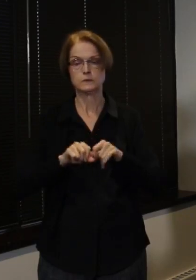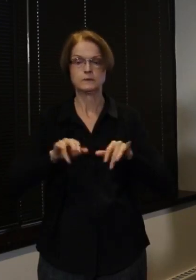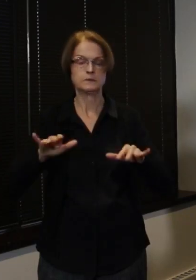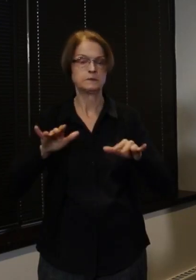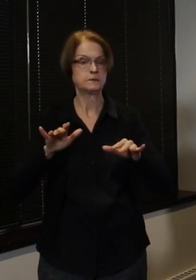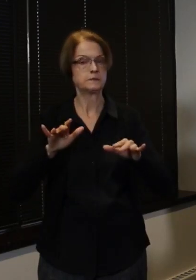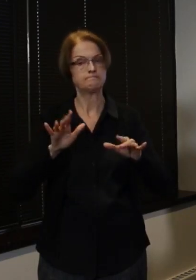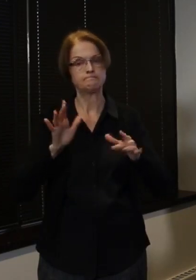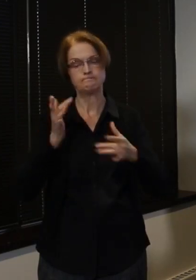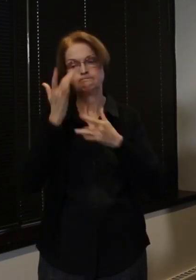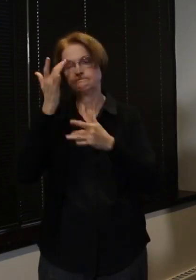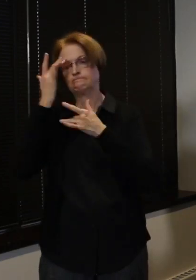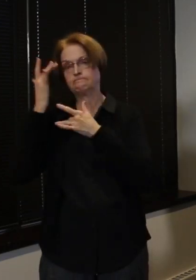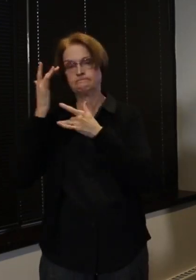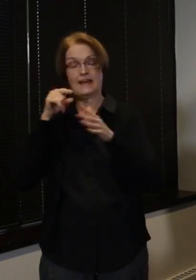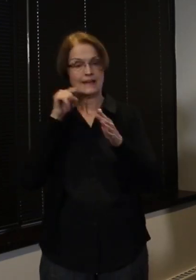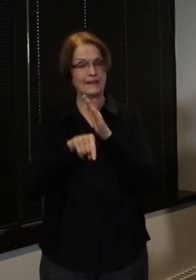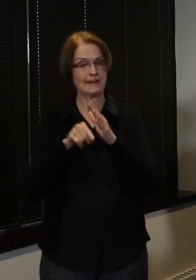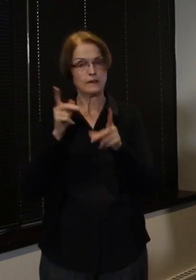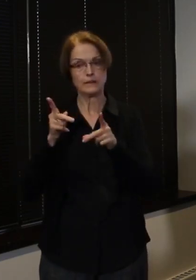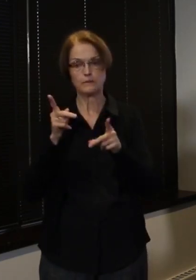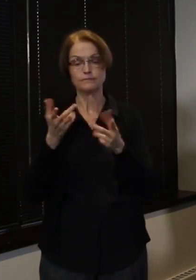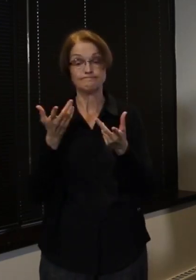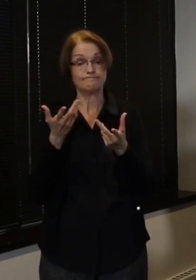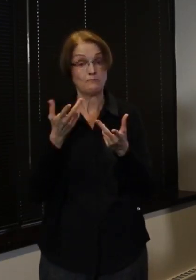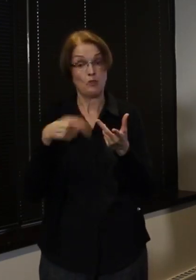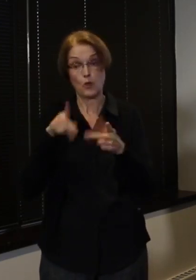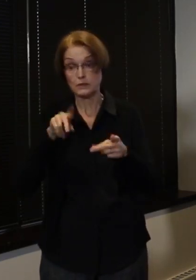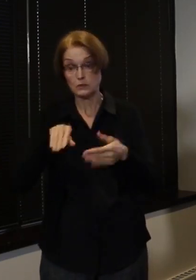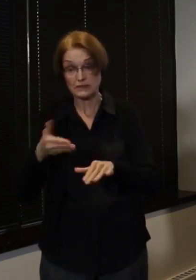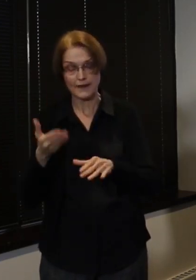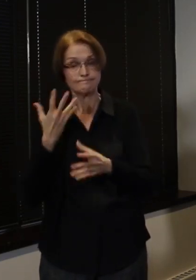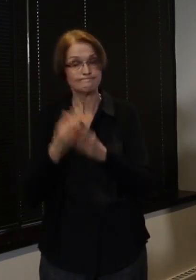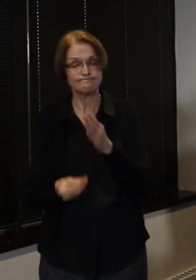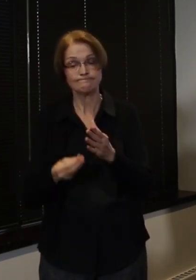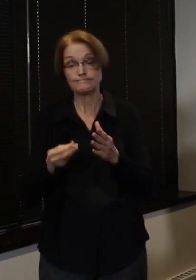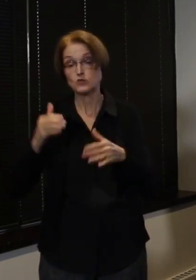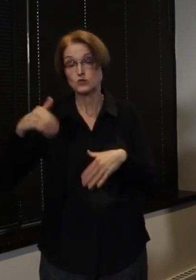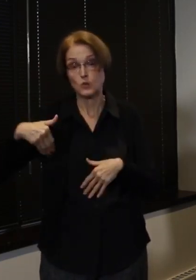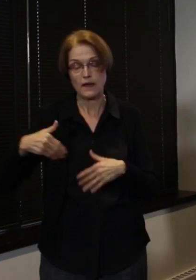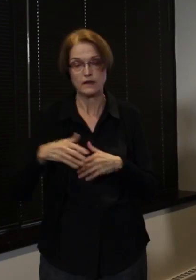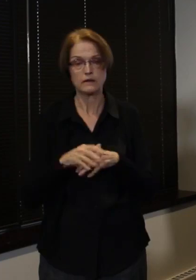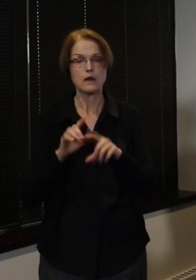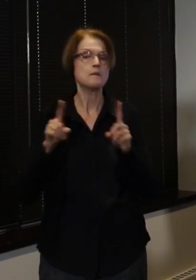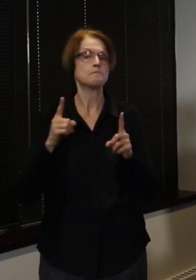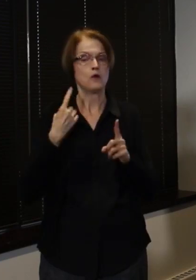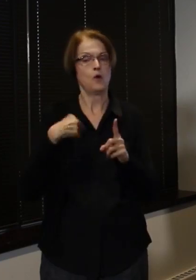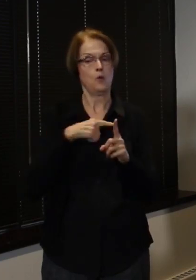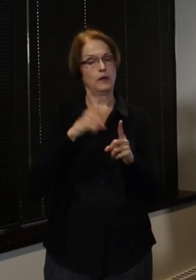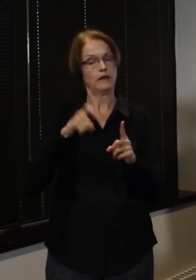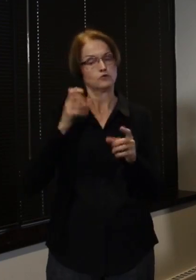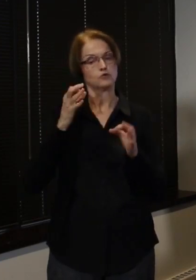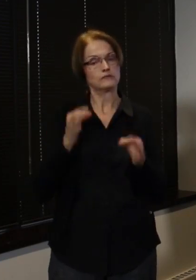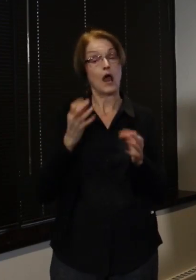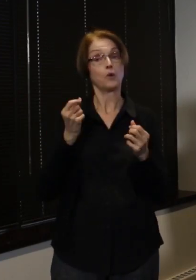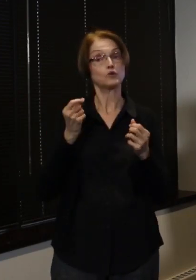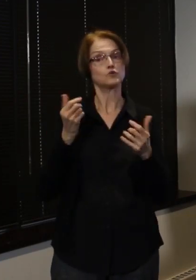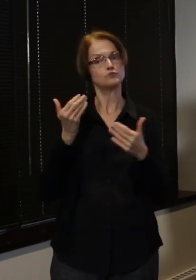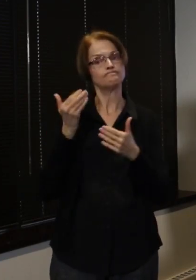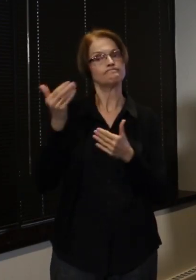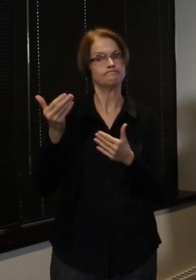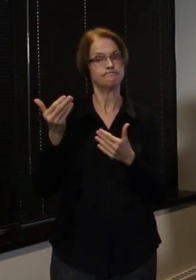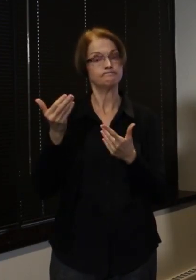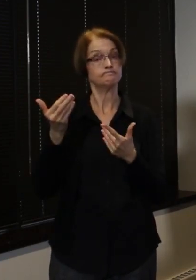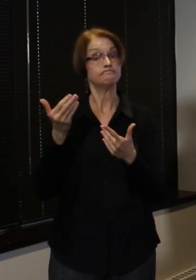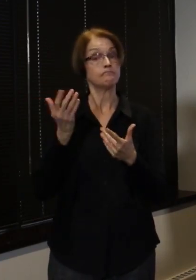too late for some of these patients. However, we can decide what we want to do going forward by helping to prevent spread